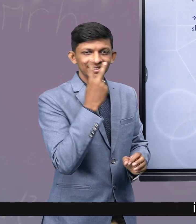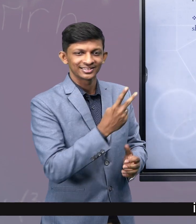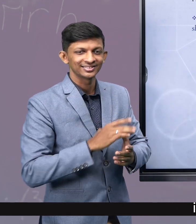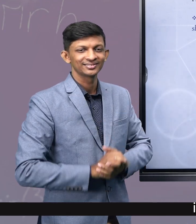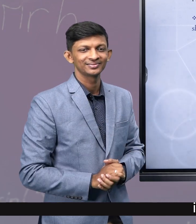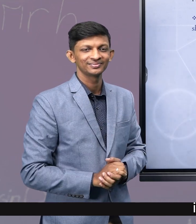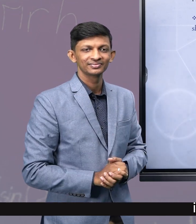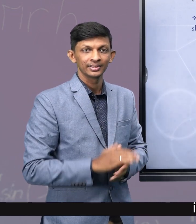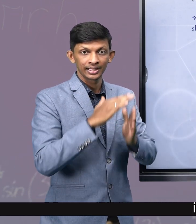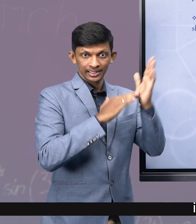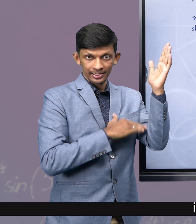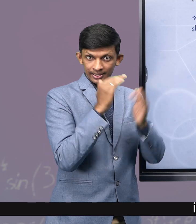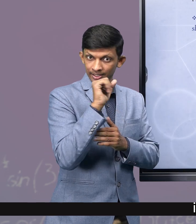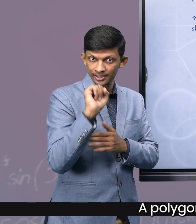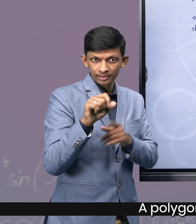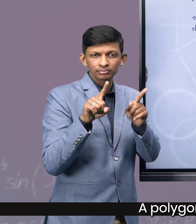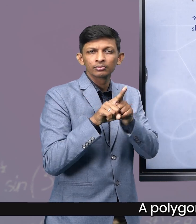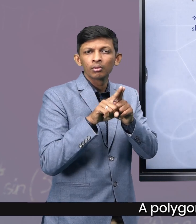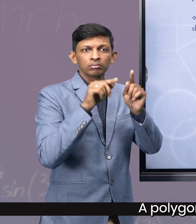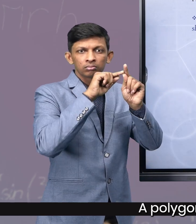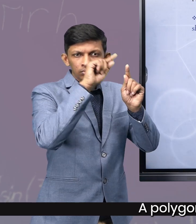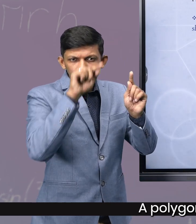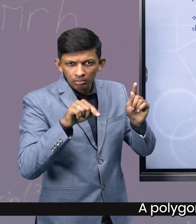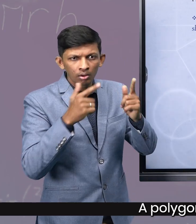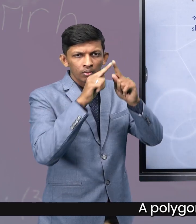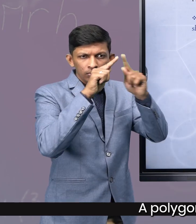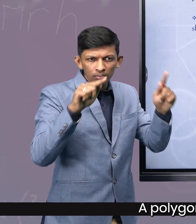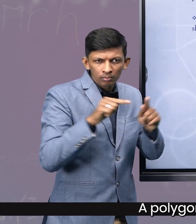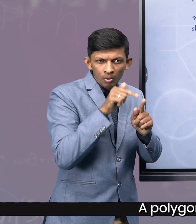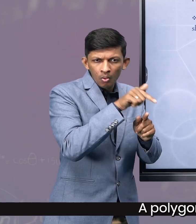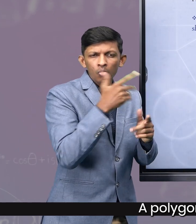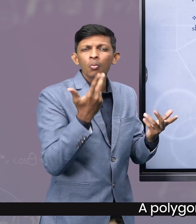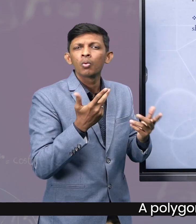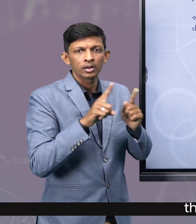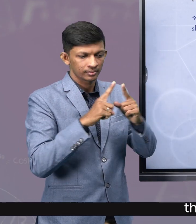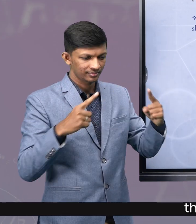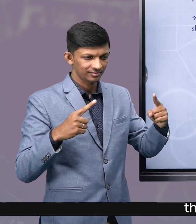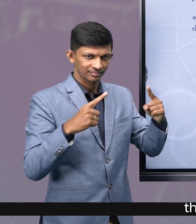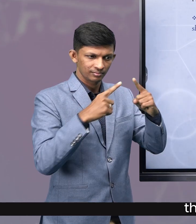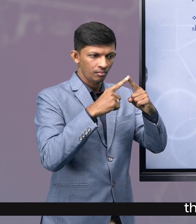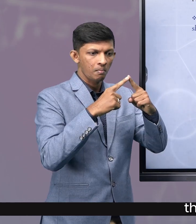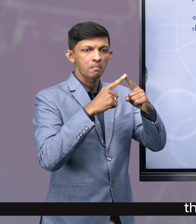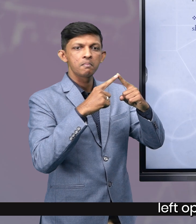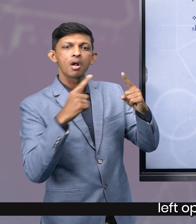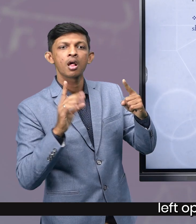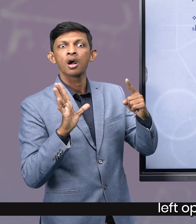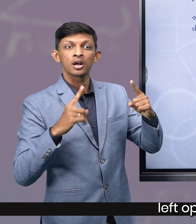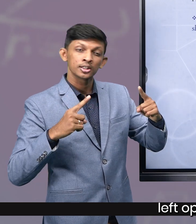polygon or not. A polygon is a closed shape, that is, there is no end that is left open in the